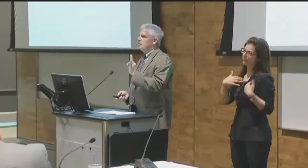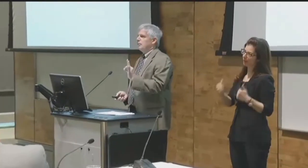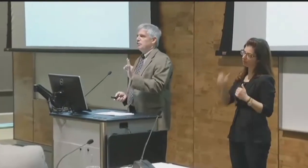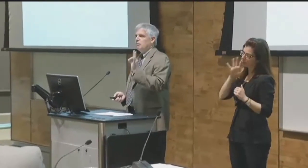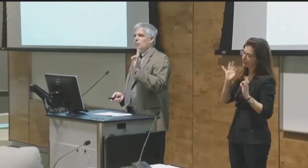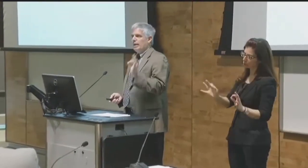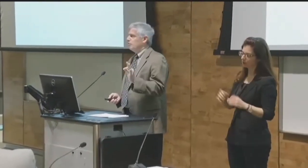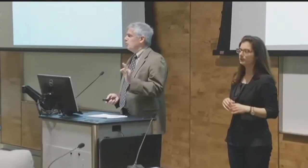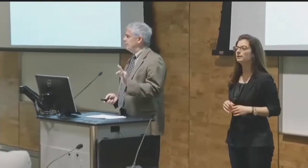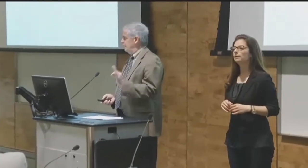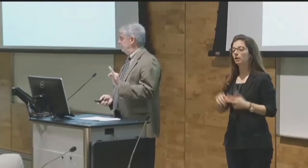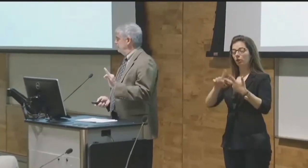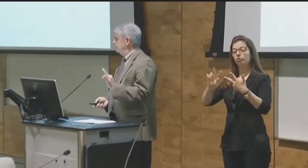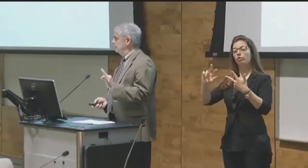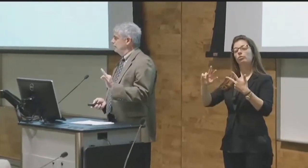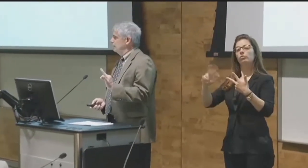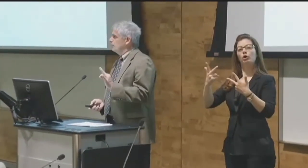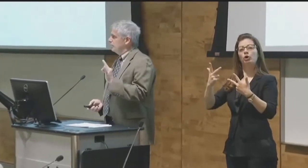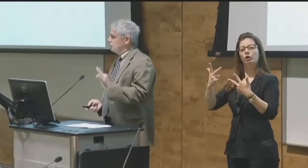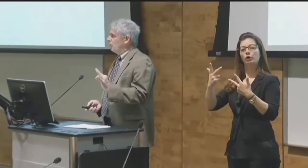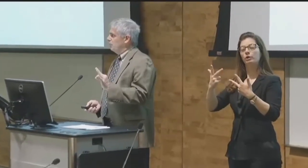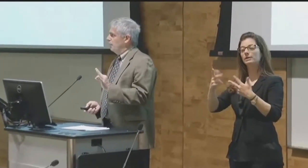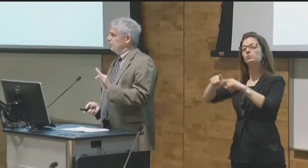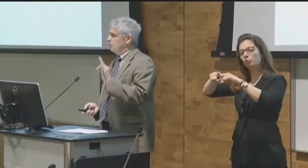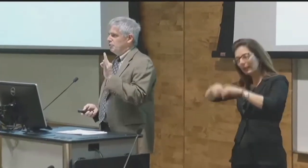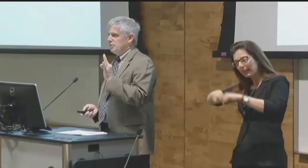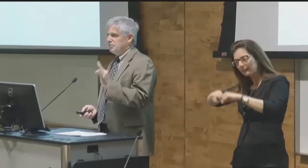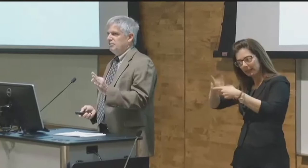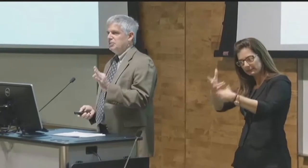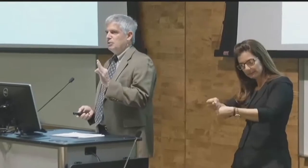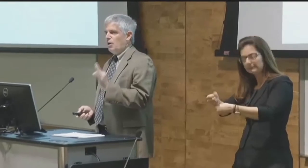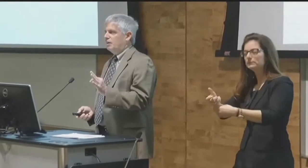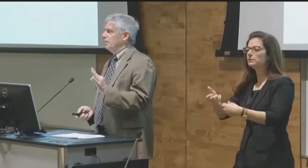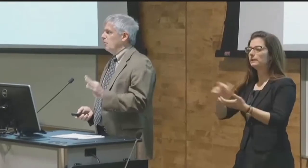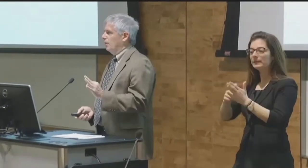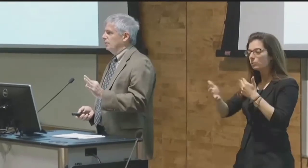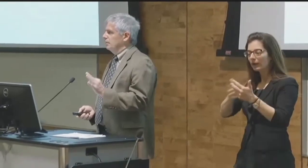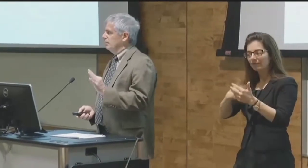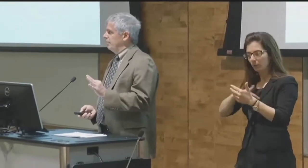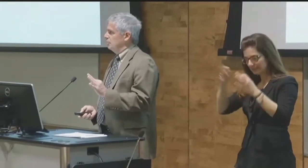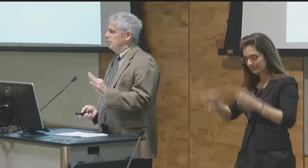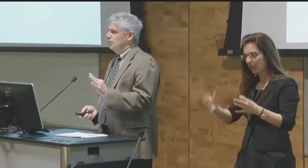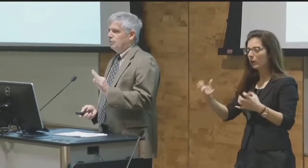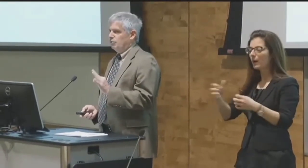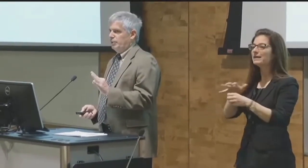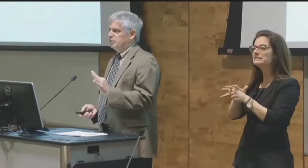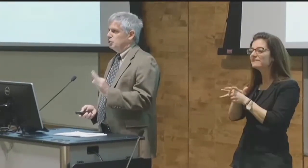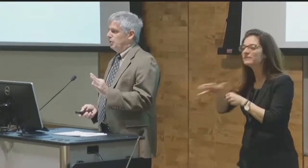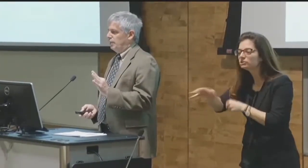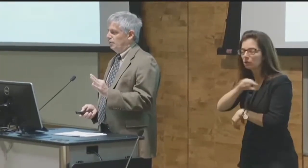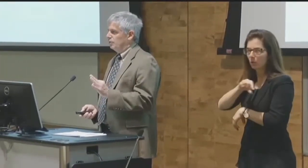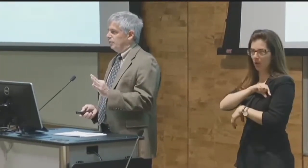We wanted to make sure whatever we did, we can assure ourselves there was going to be sufficient quantity of water available for